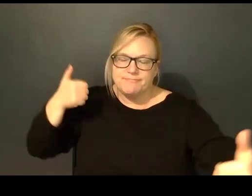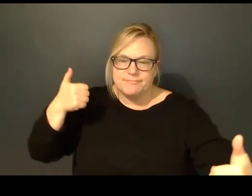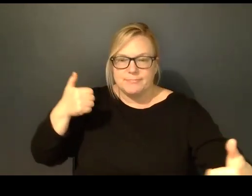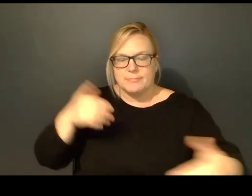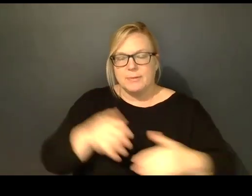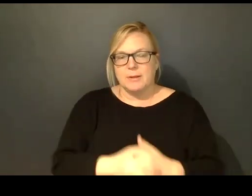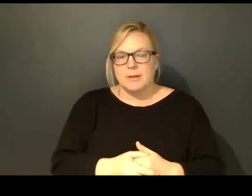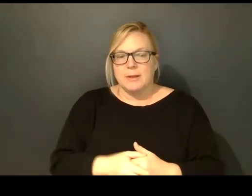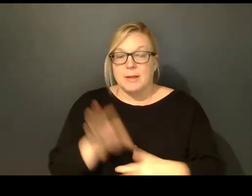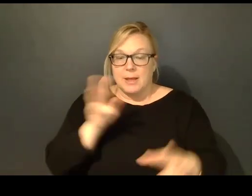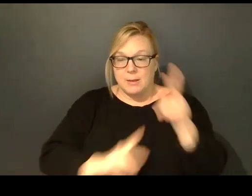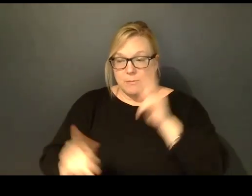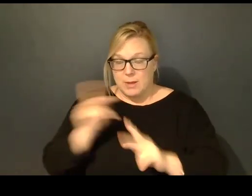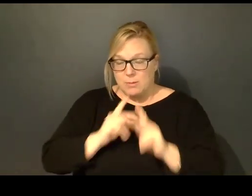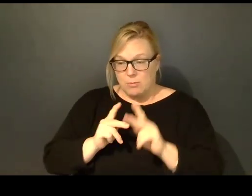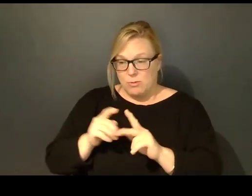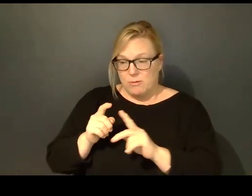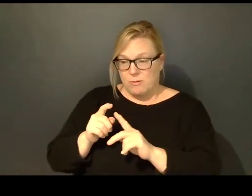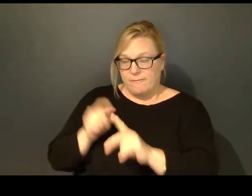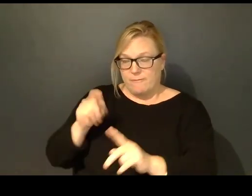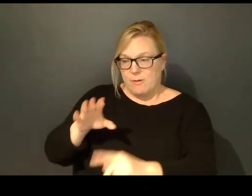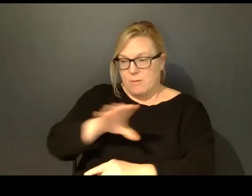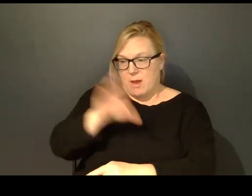People of African descent are also